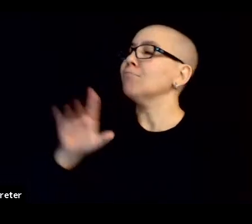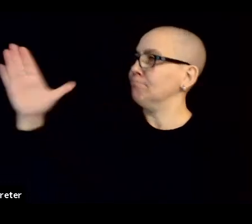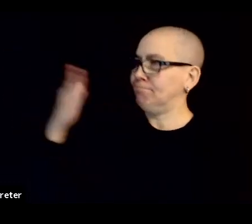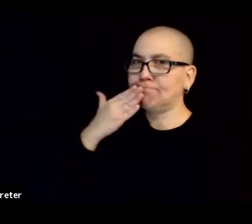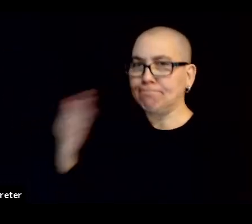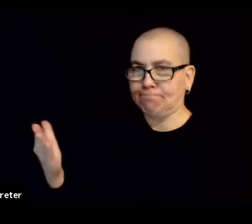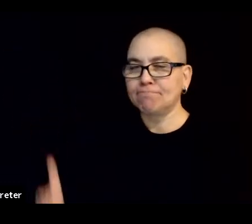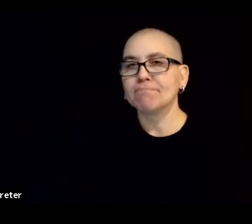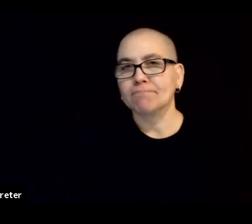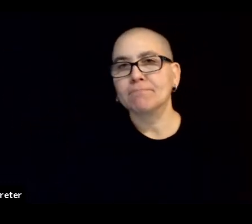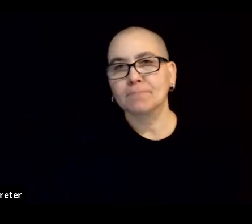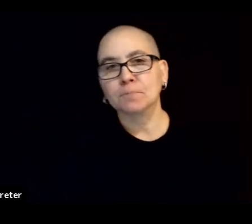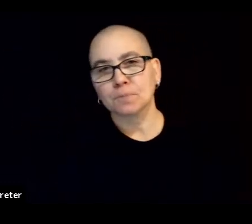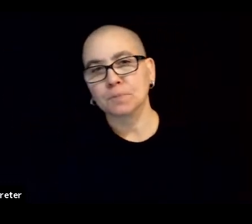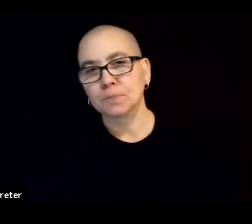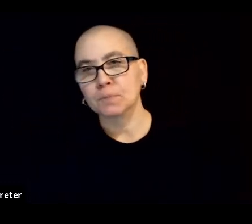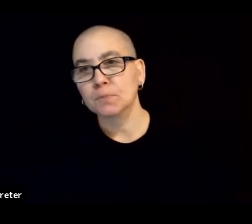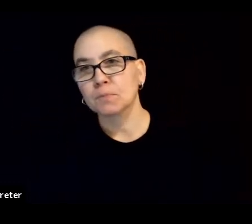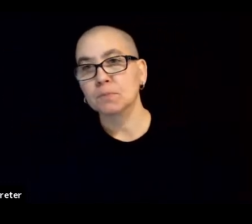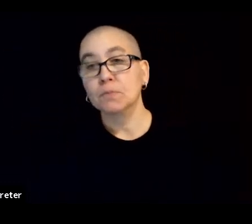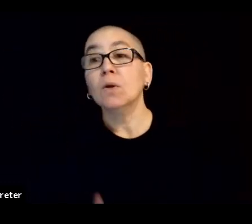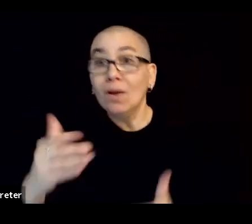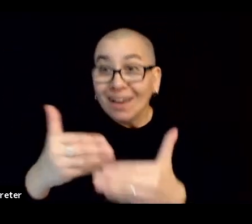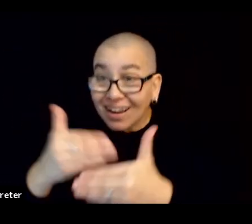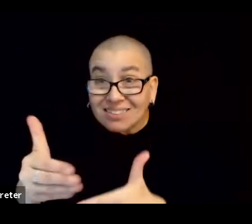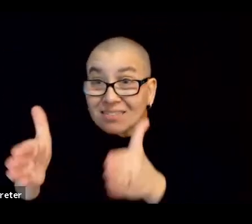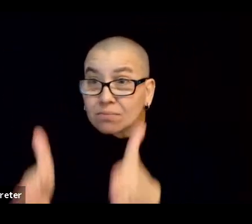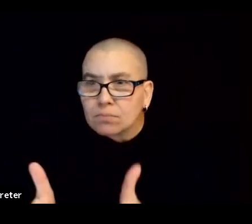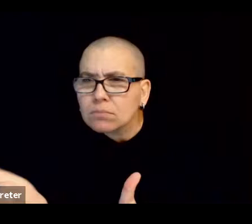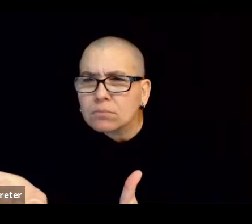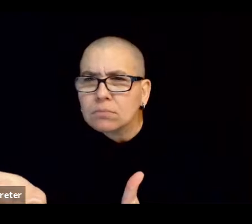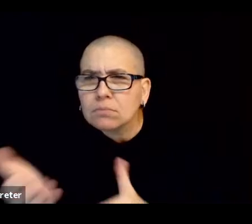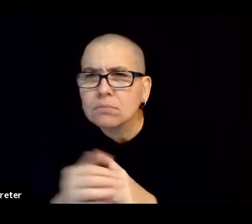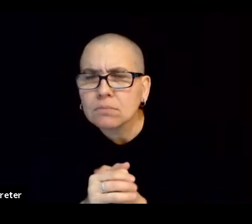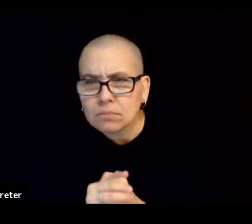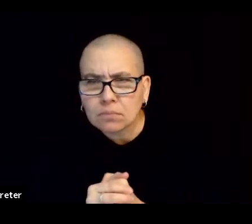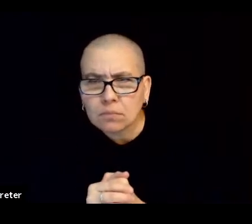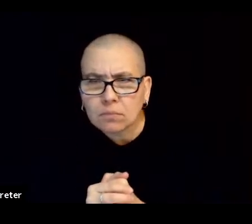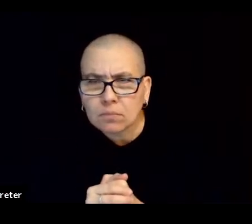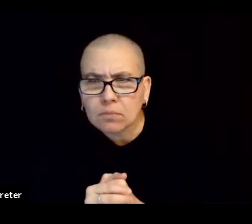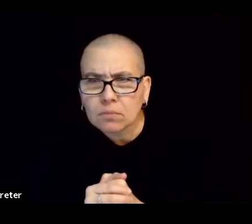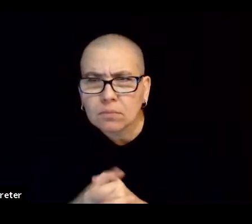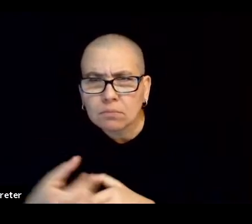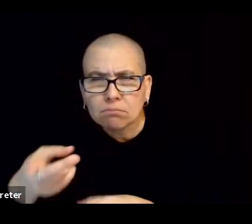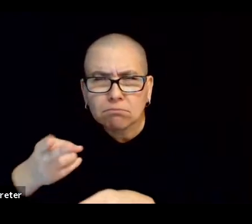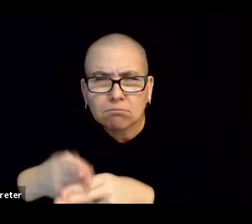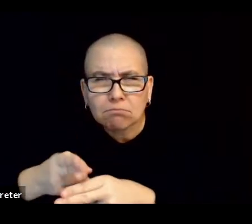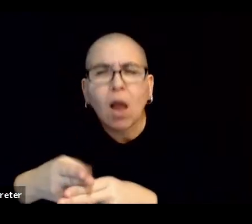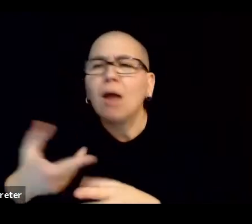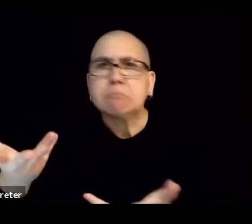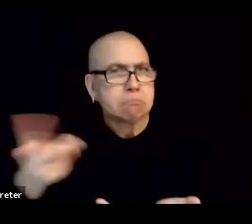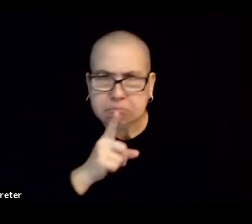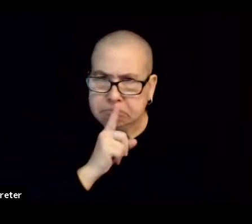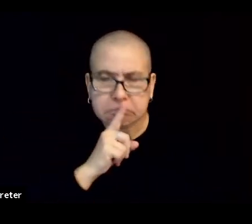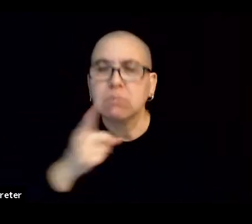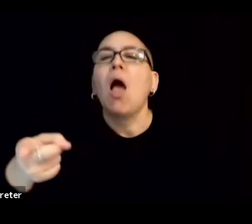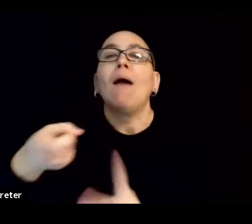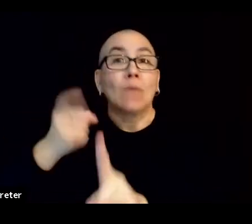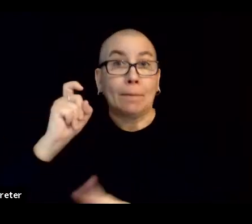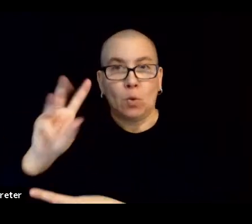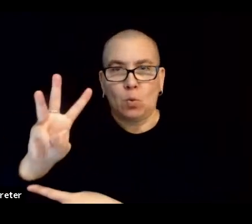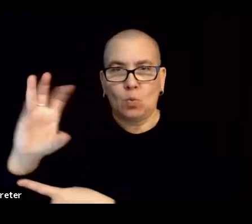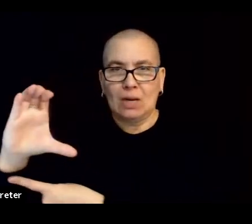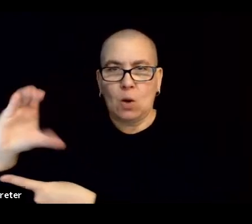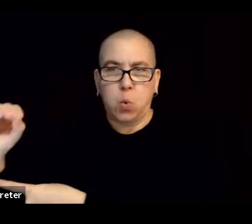Your next question comes from the line of Ms. Kate Raddatz of WCCO Television. Your line is open. Thanks